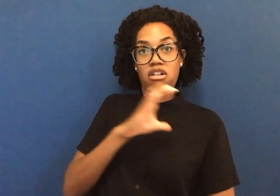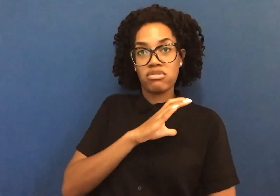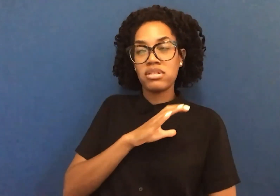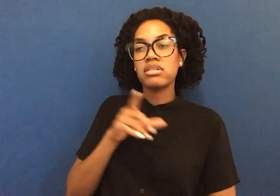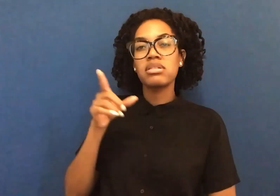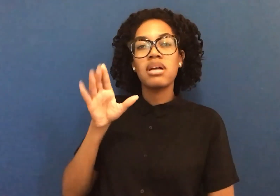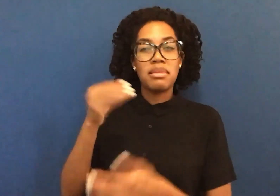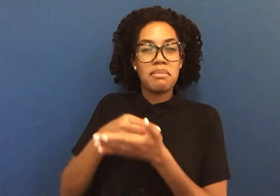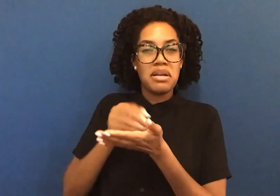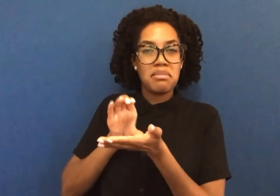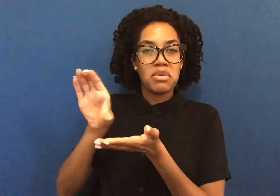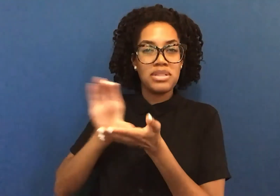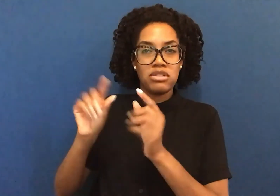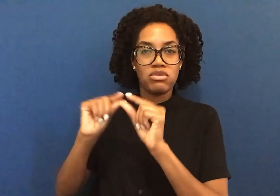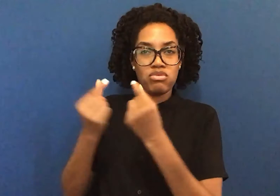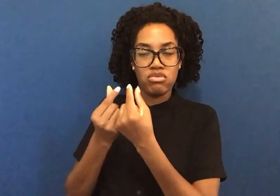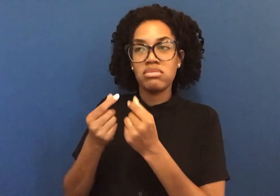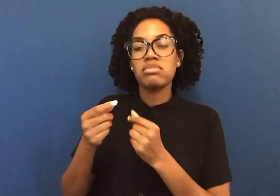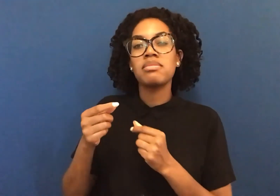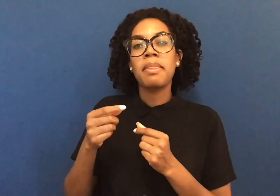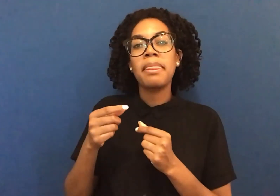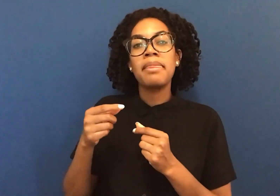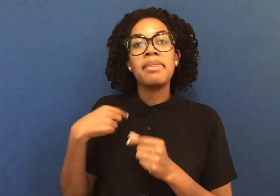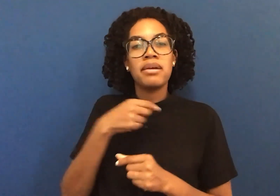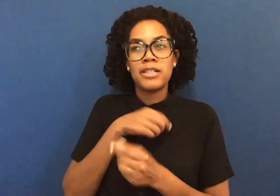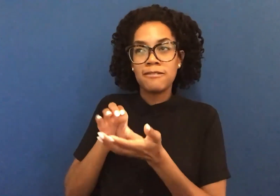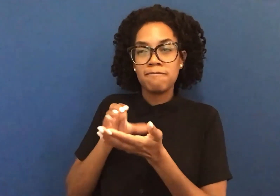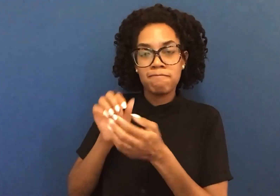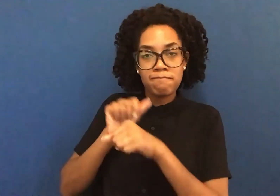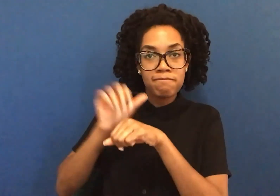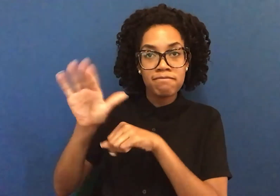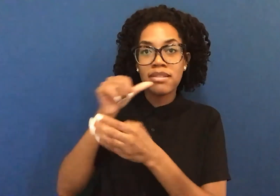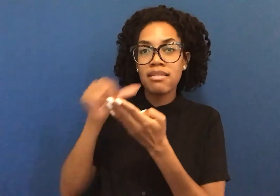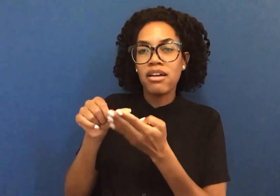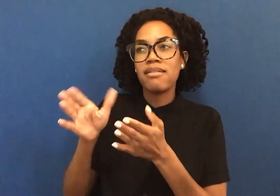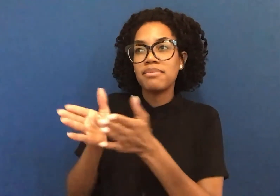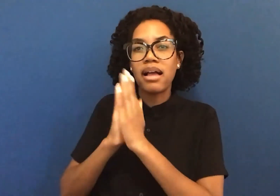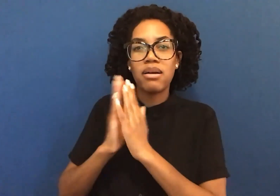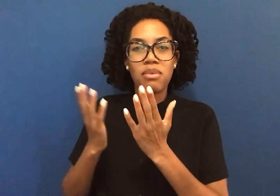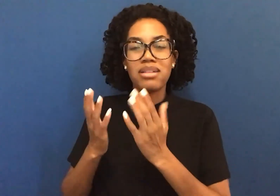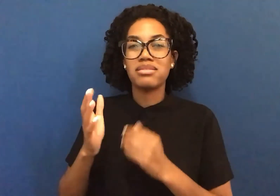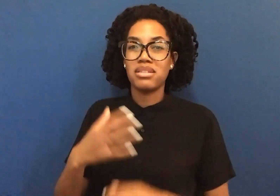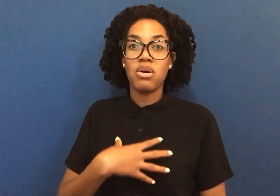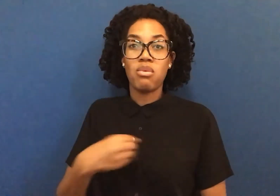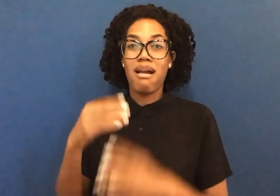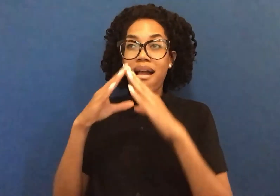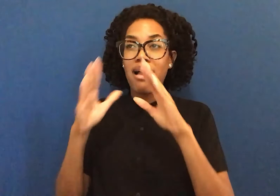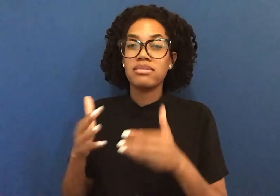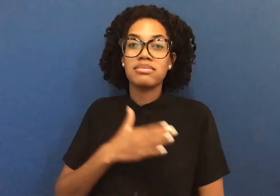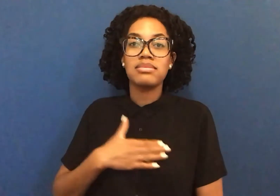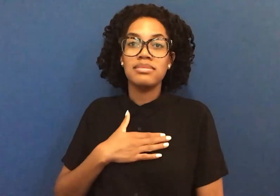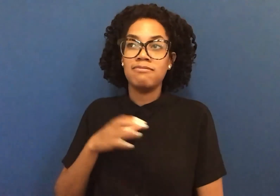for the wonky folks here, in strong support of the White House ask, which I believe someone will be throwing in the